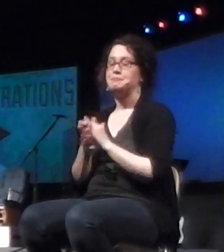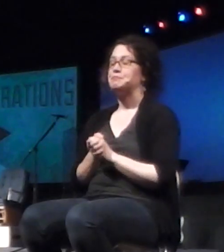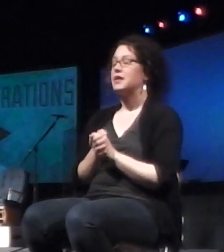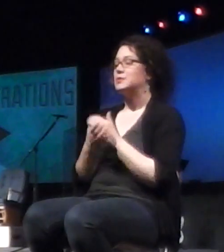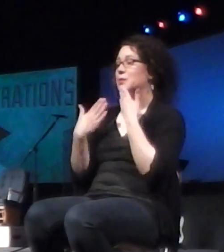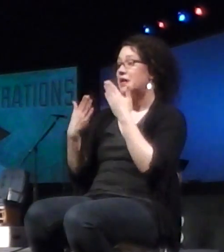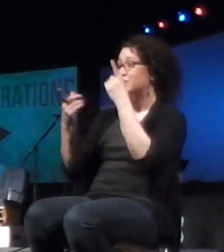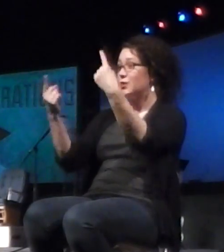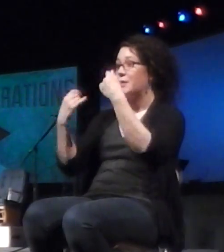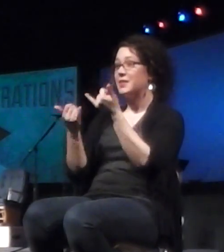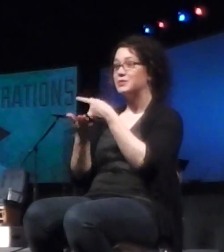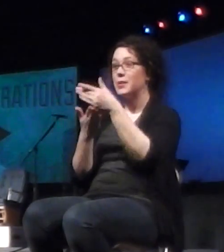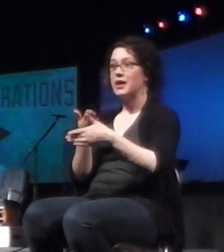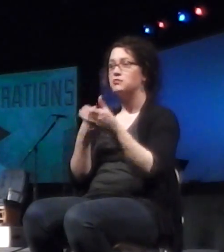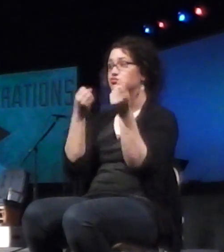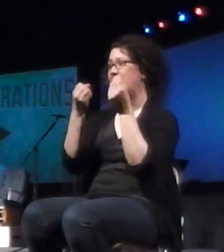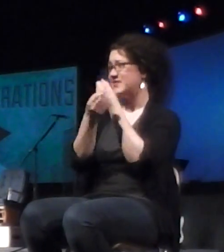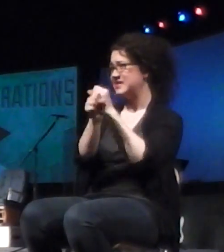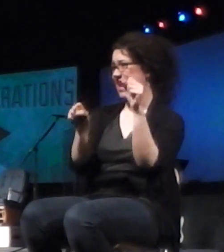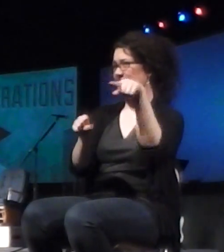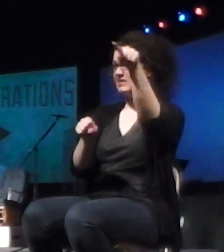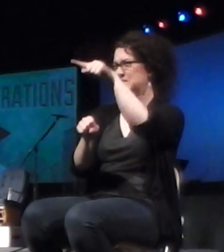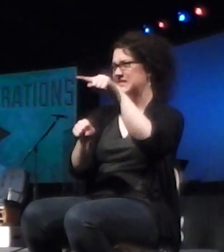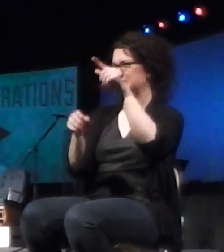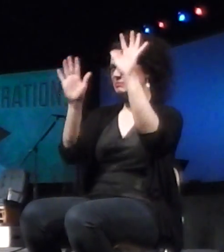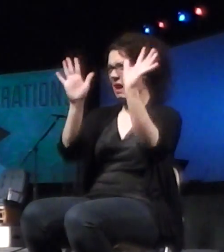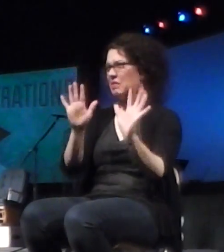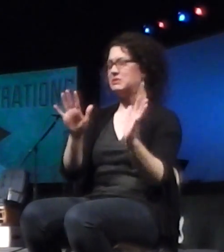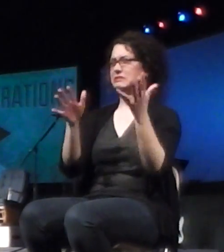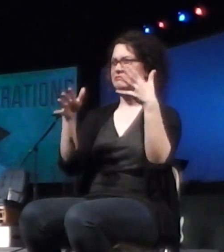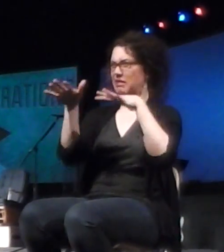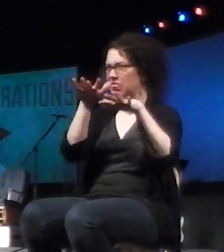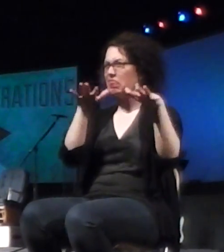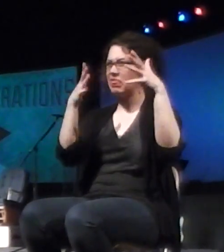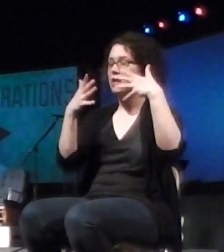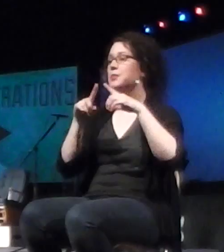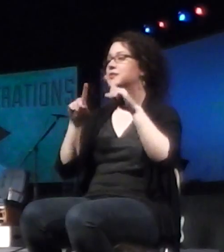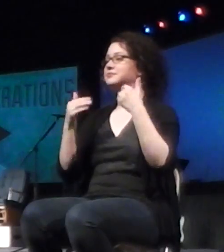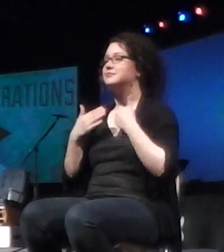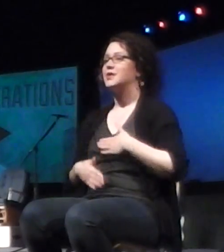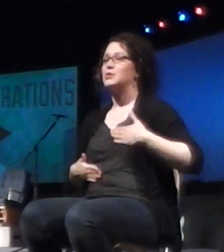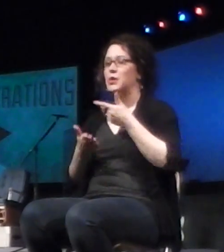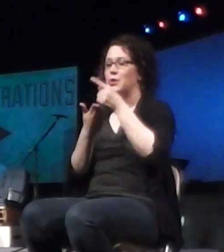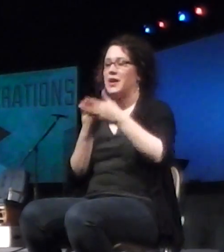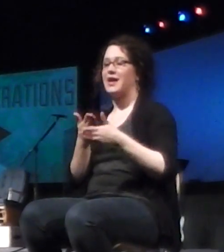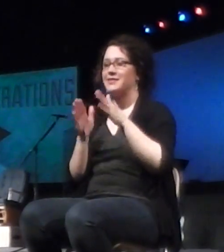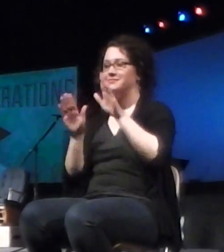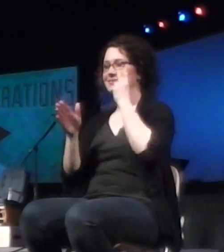us this weekend. Drive safe out there. It's a little nasty, and have a great weekend. We'll see you next week.